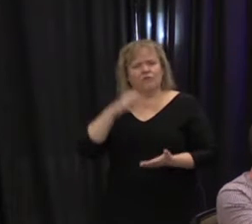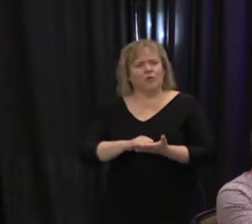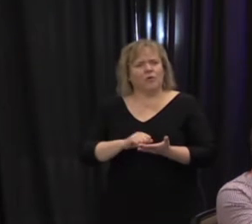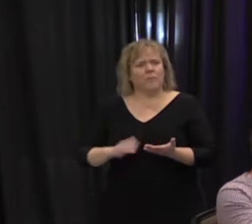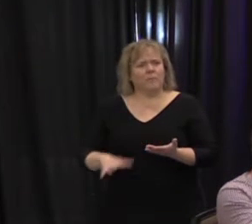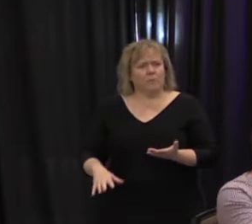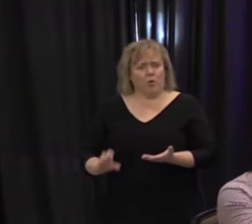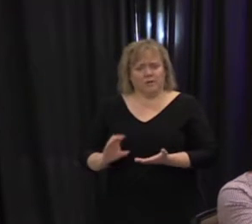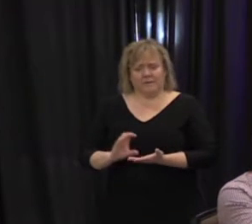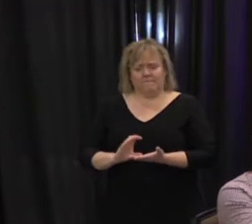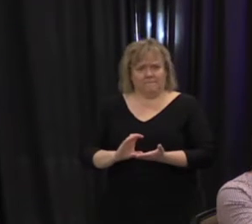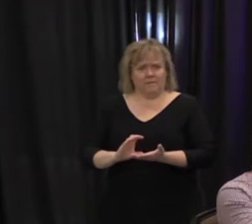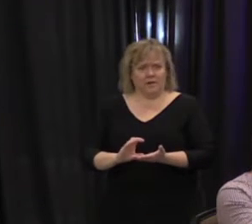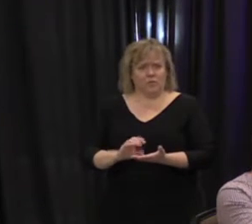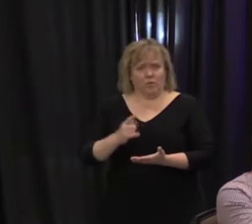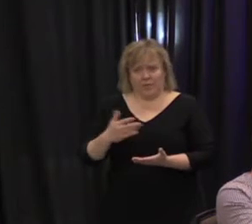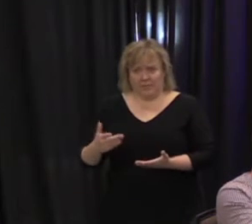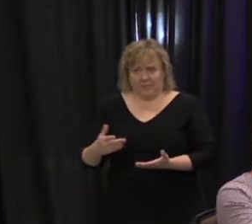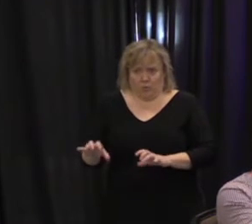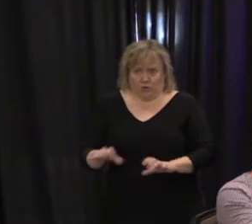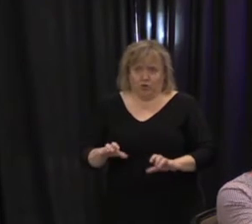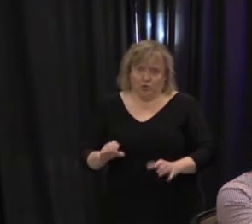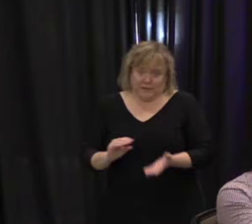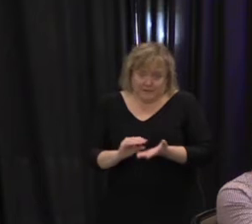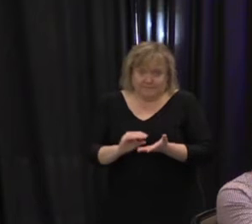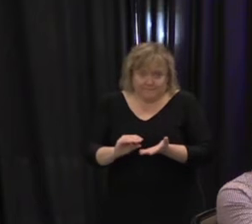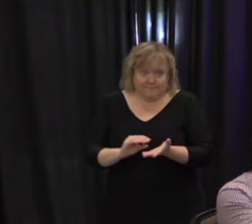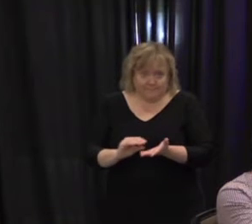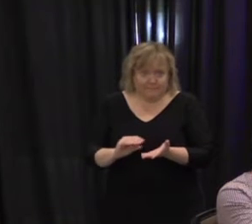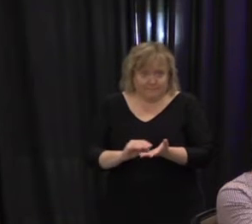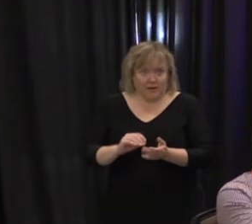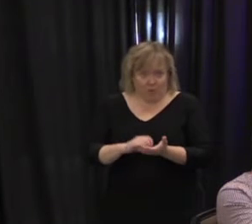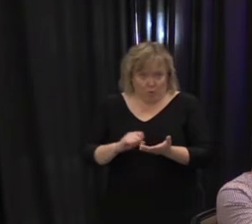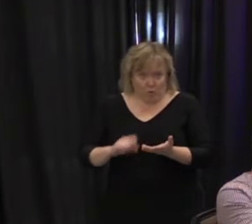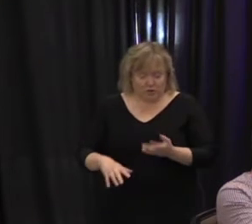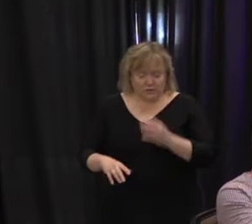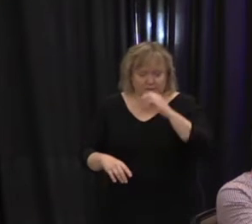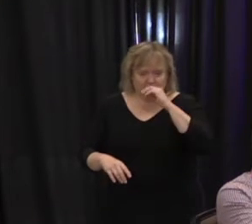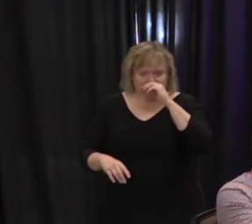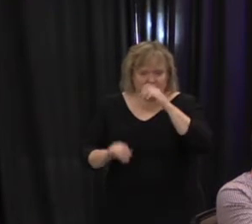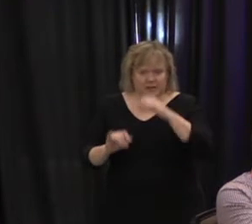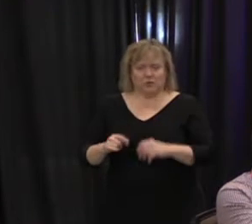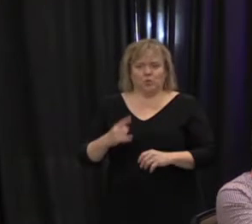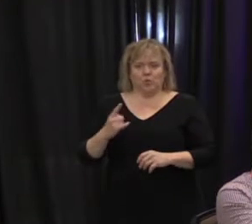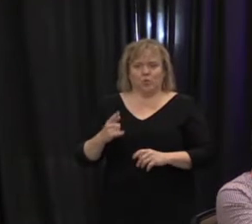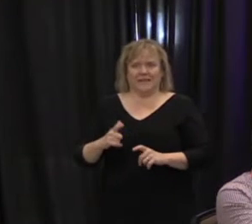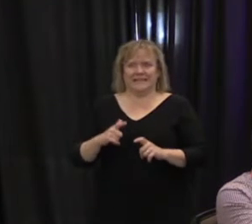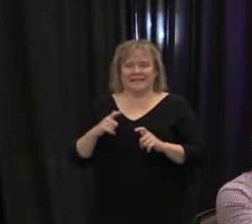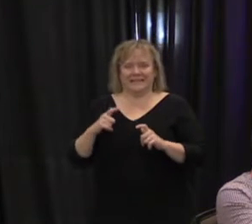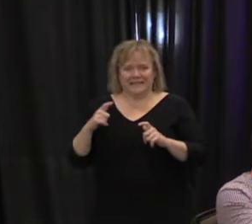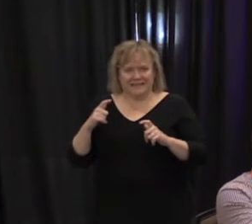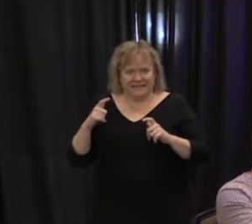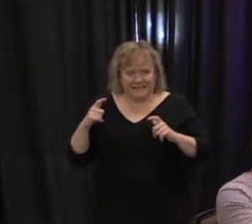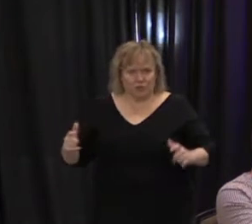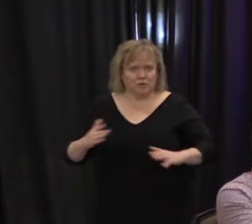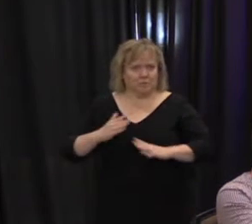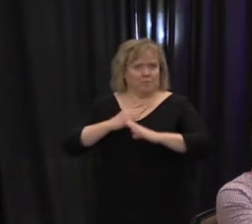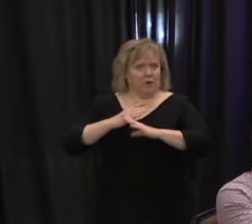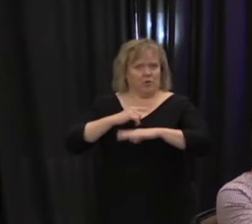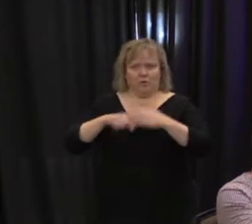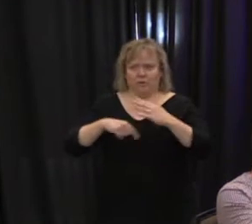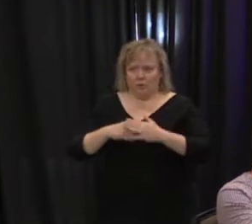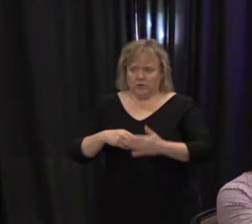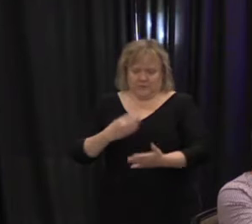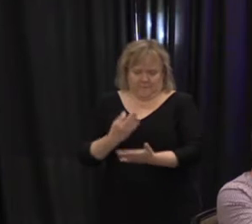main things that we do is funding abortions. So that is one huge barrier to access, is just the